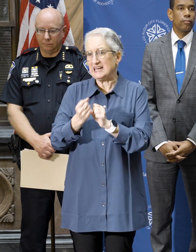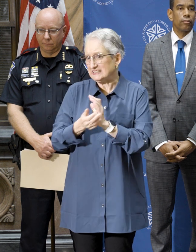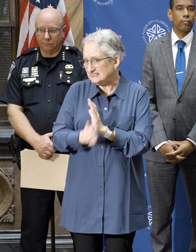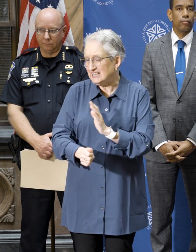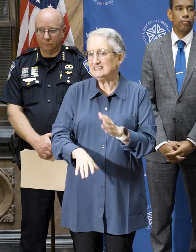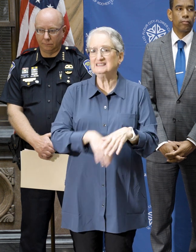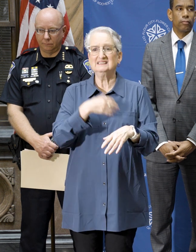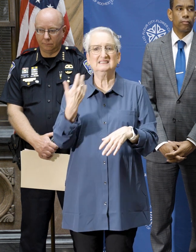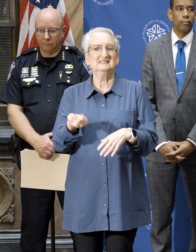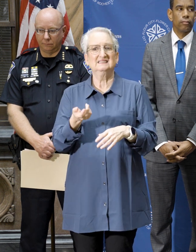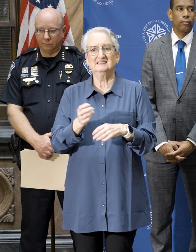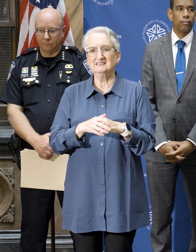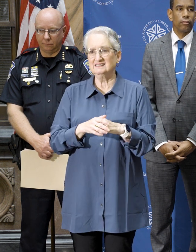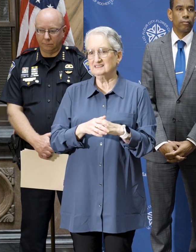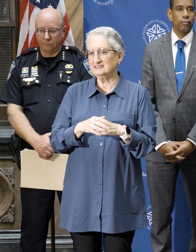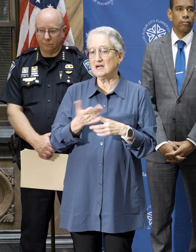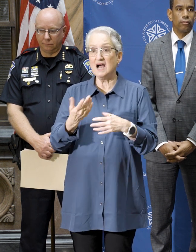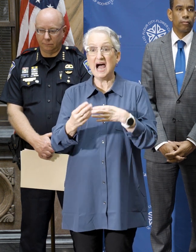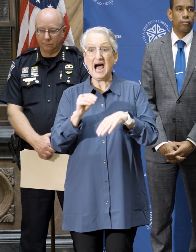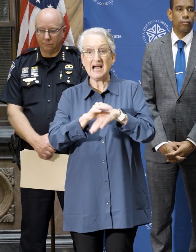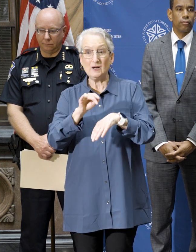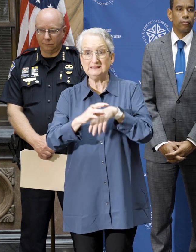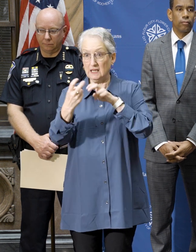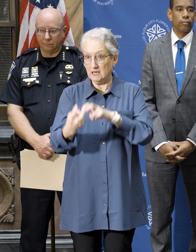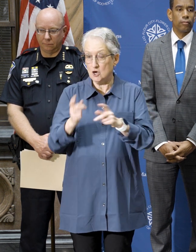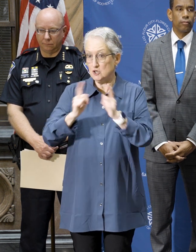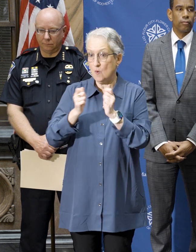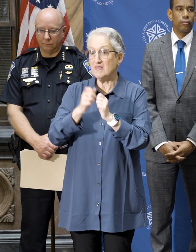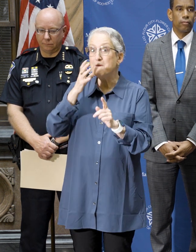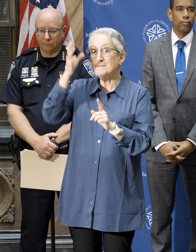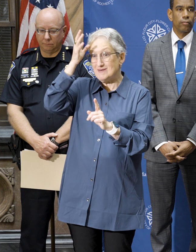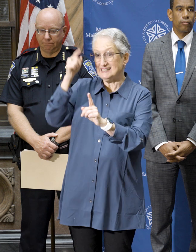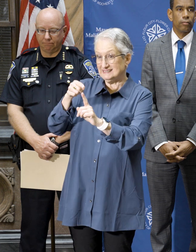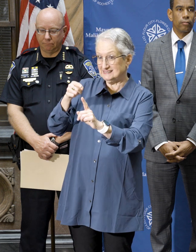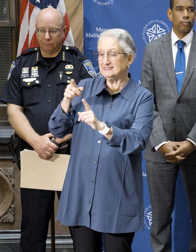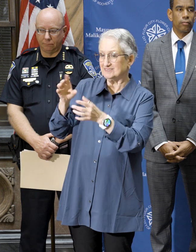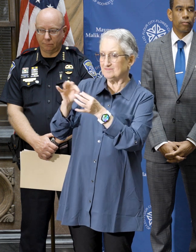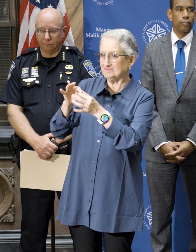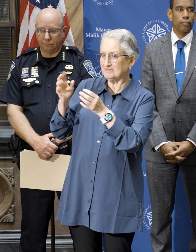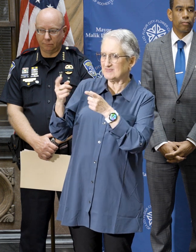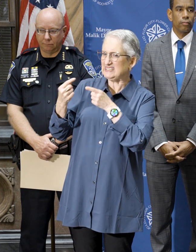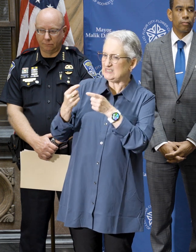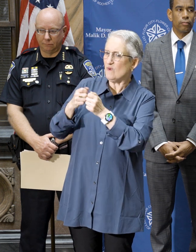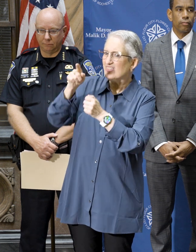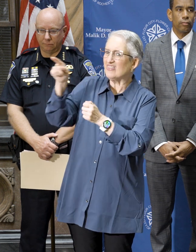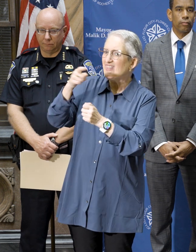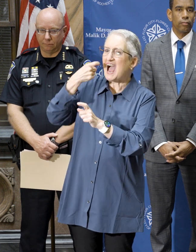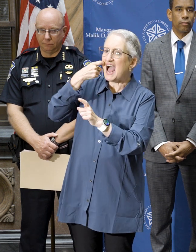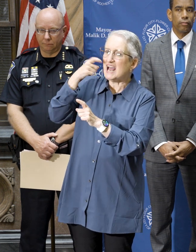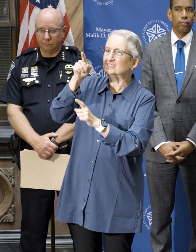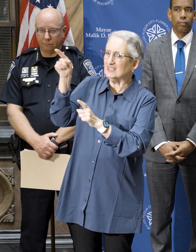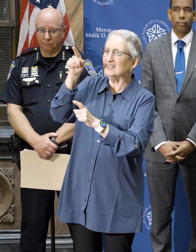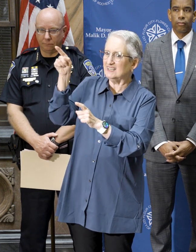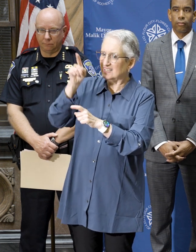addiction, children whose behavior changes after a parent is incarcerated, children who don't feel safe in